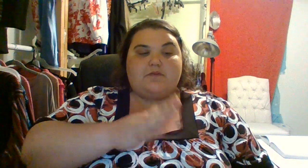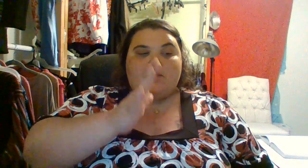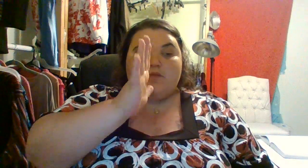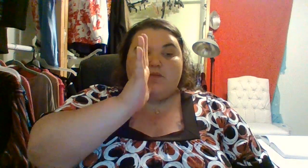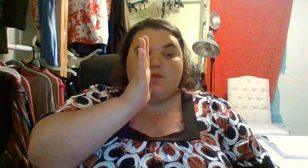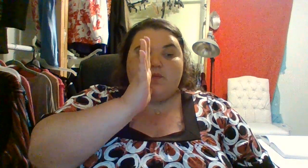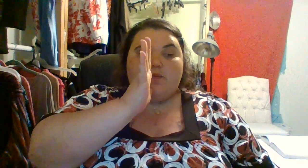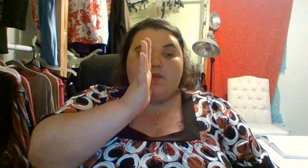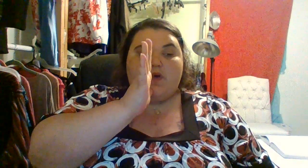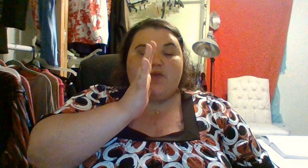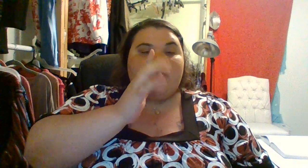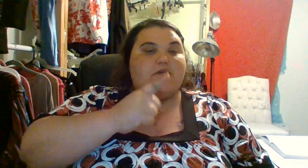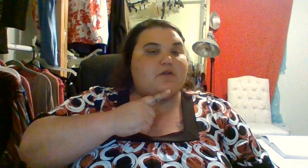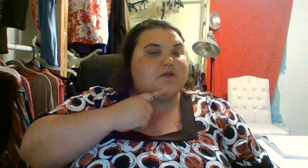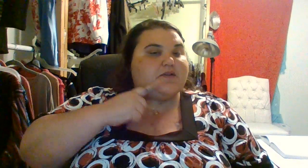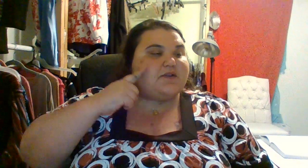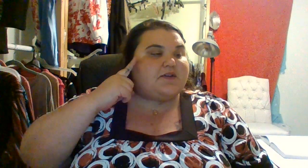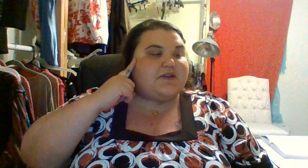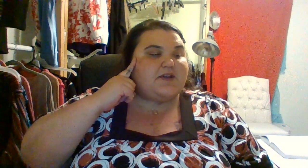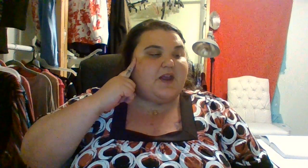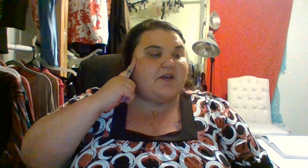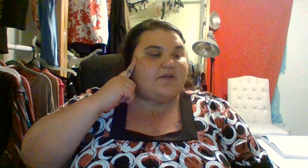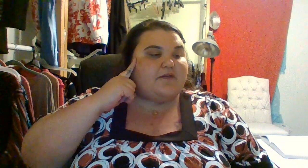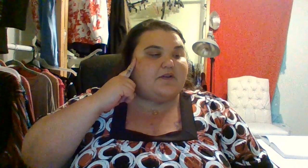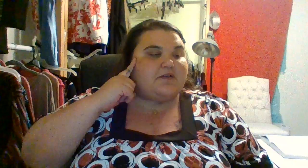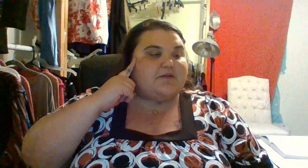I like to be pimps from Oakland or Cowboys from Arizona, but it's on Halloween.